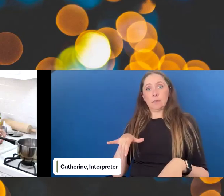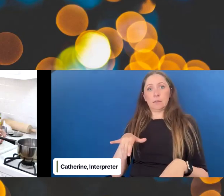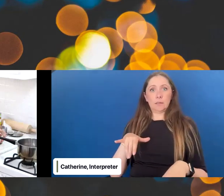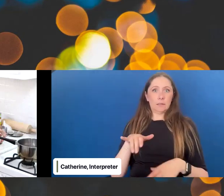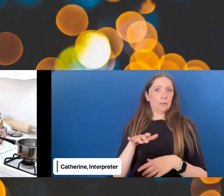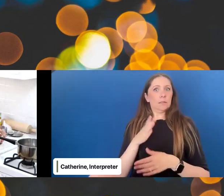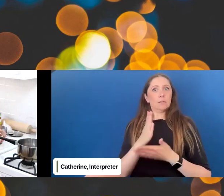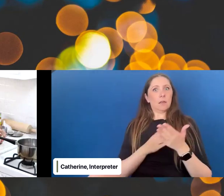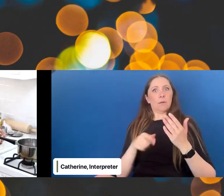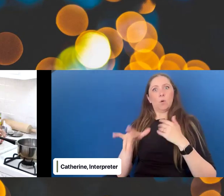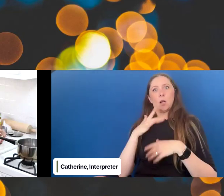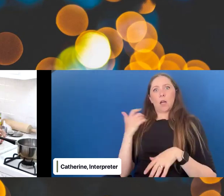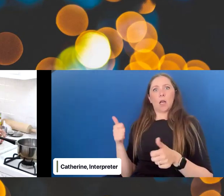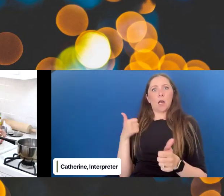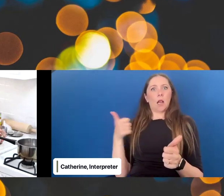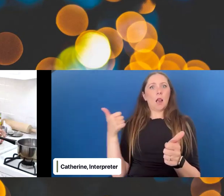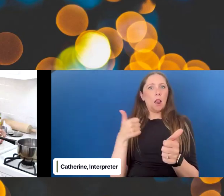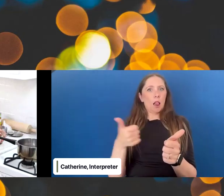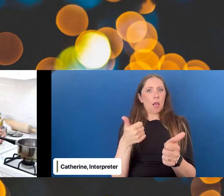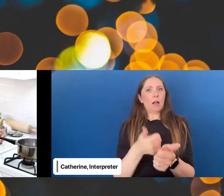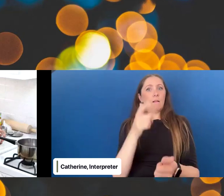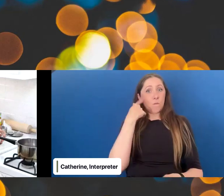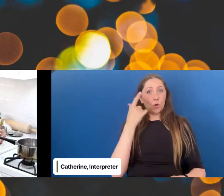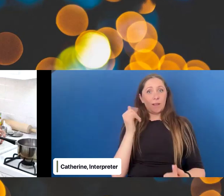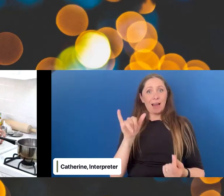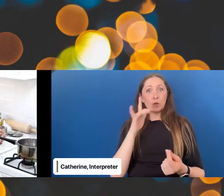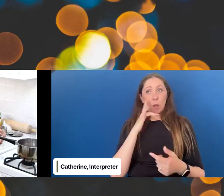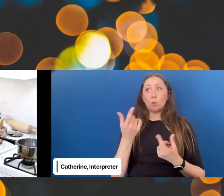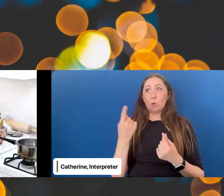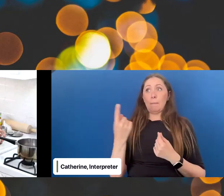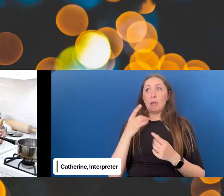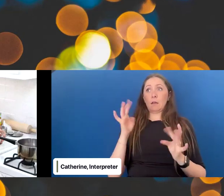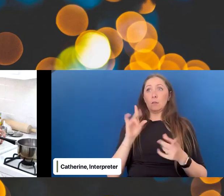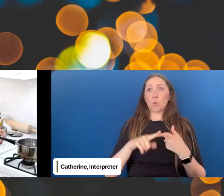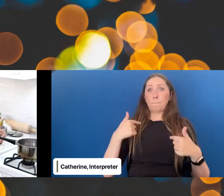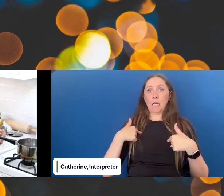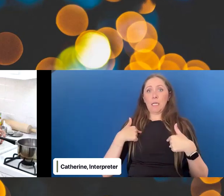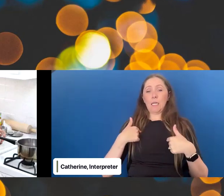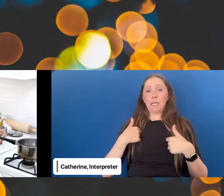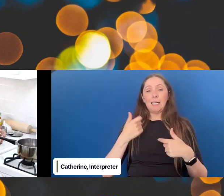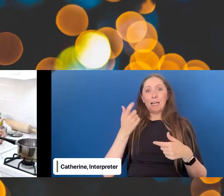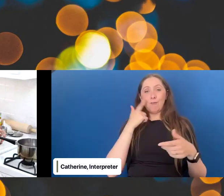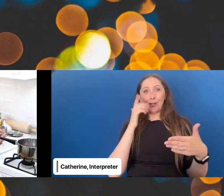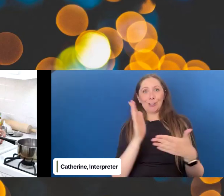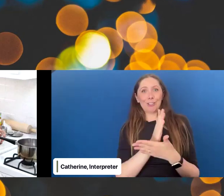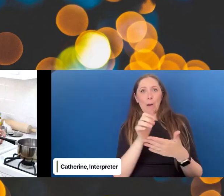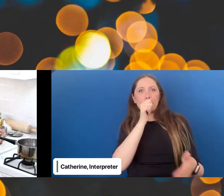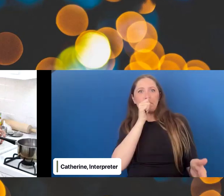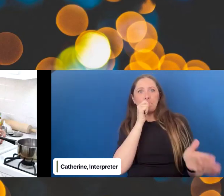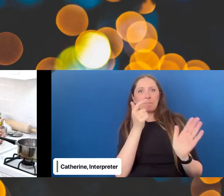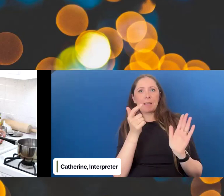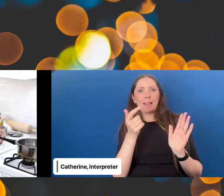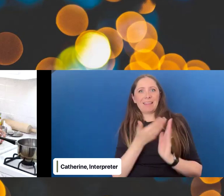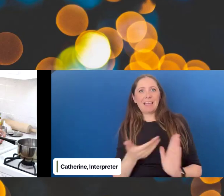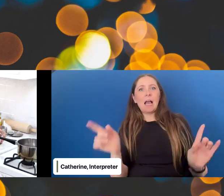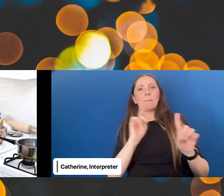some of you artists. And so imagine what they're going to do to me. So that was the last scene